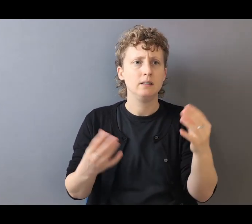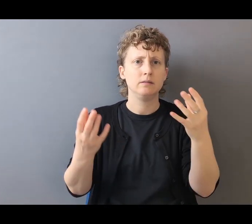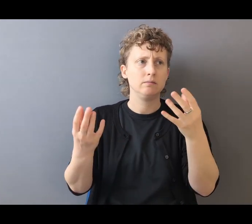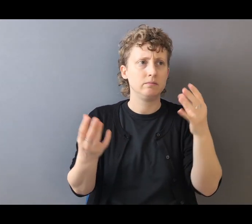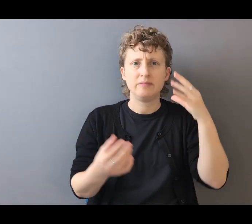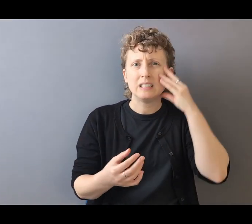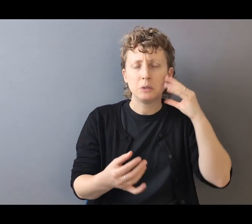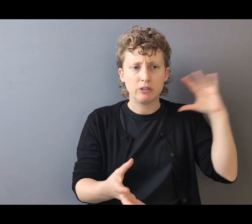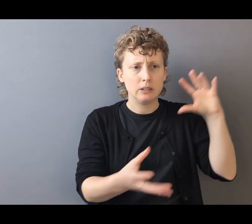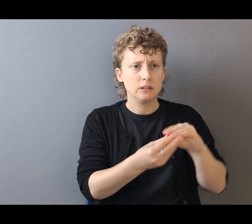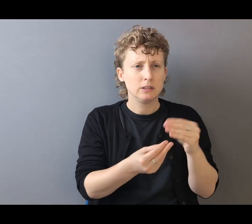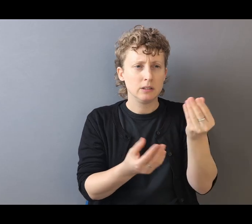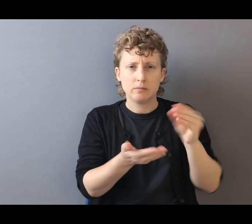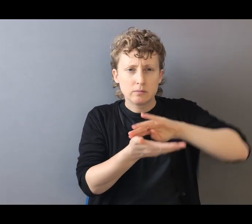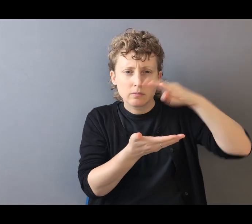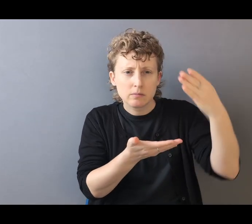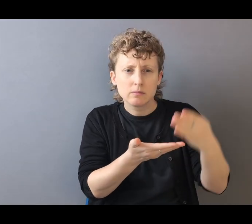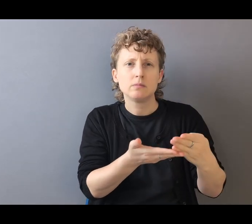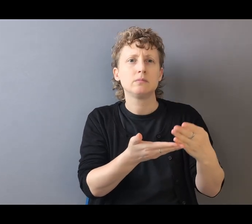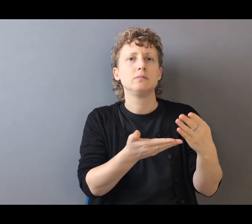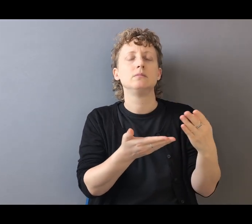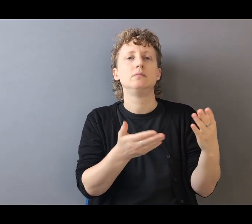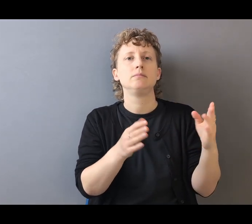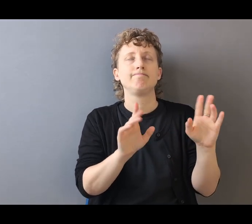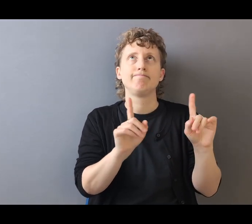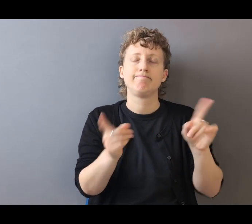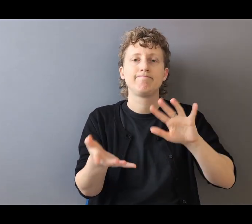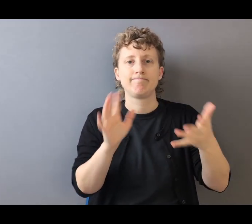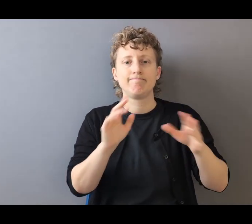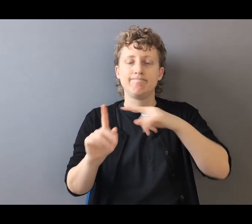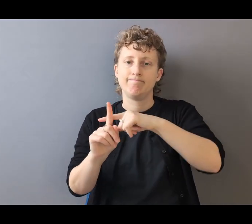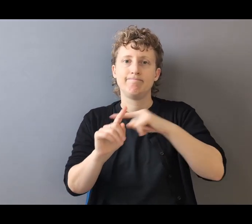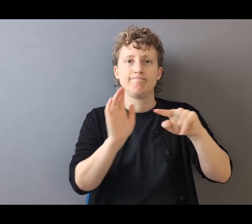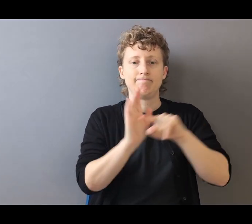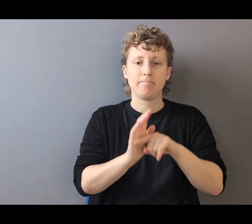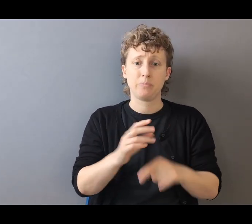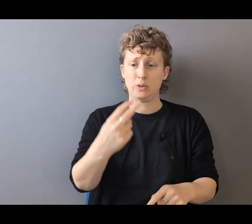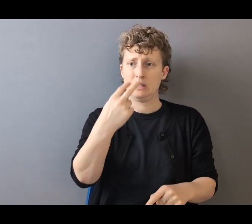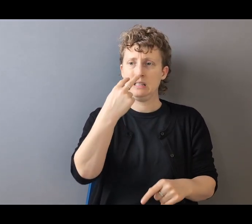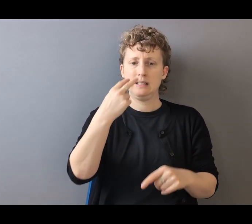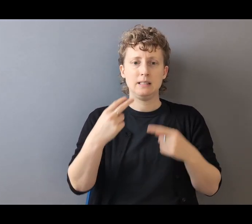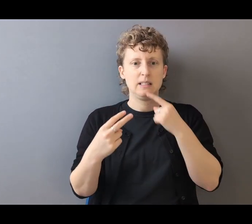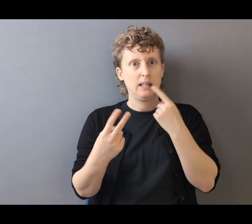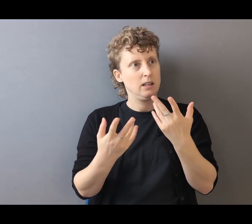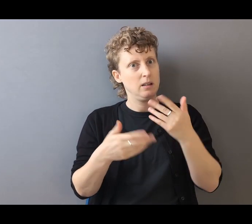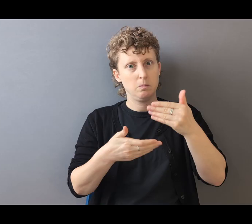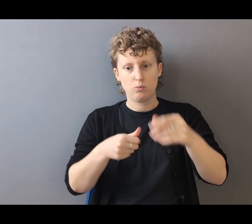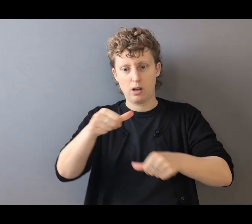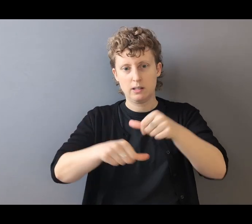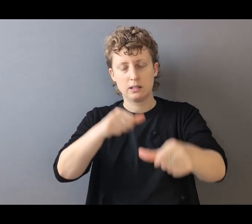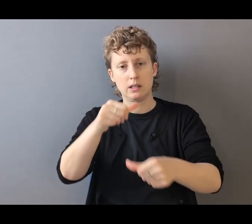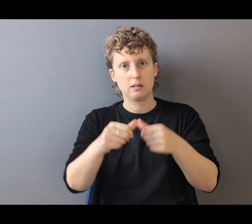course, we should not be seen as stiff. But it's important that I think the community, at least when we started IAAP, we were